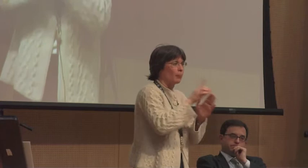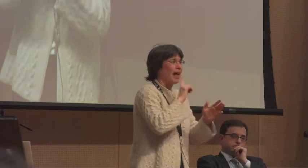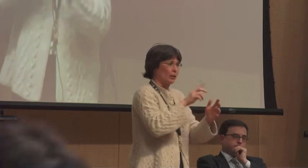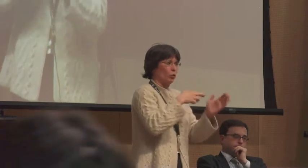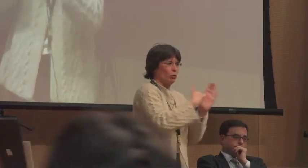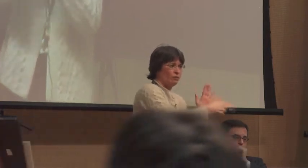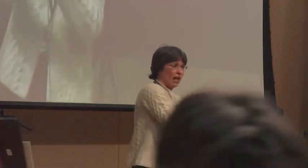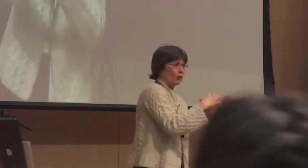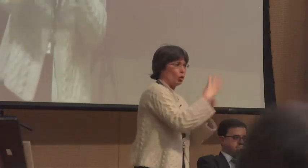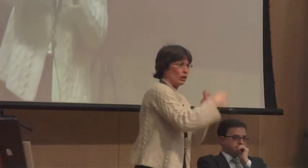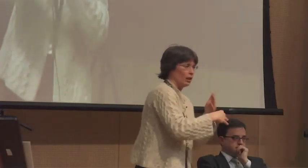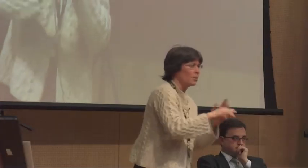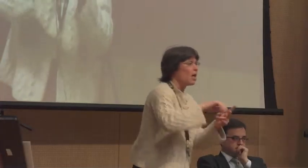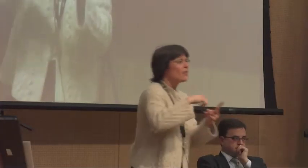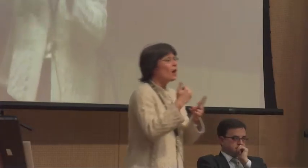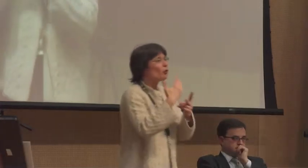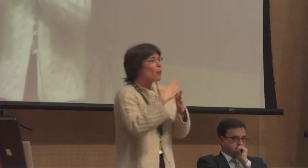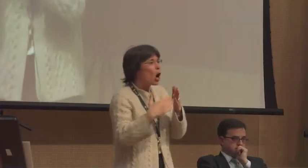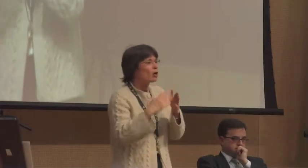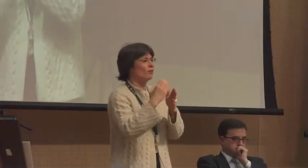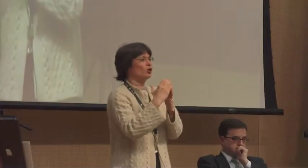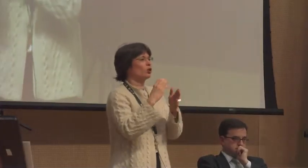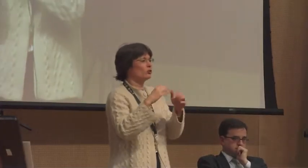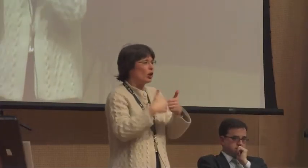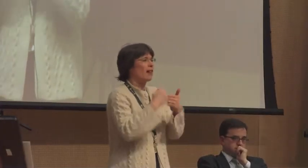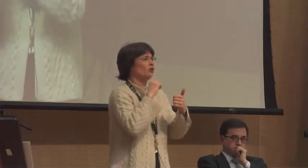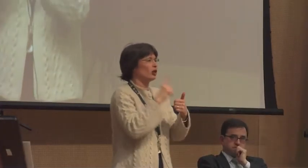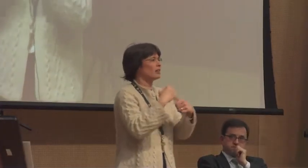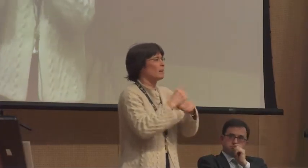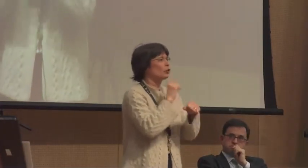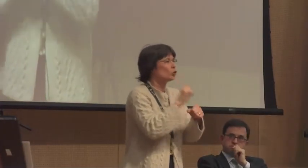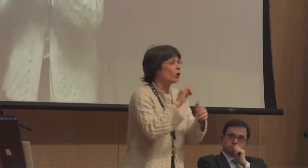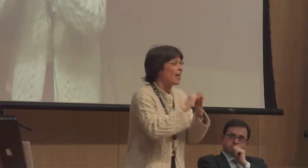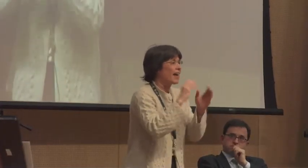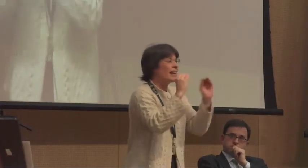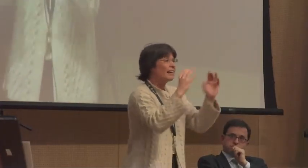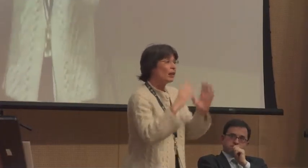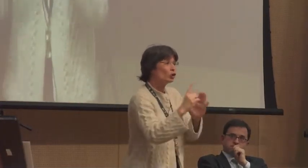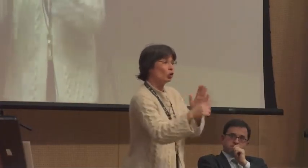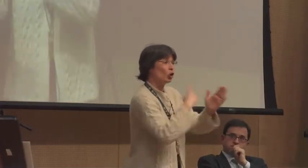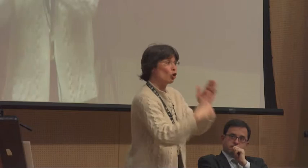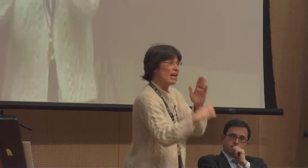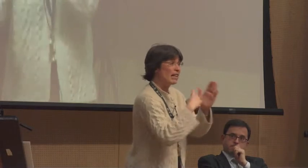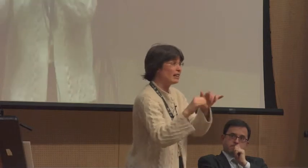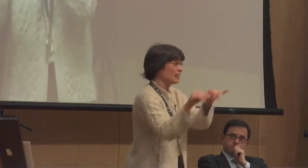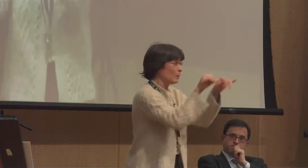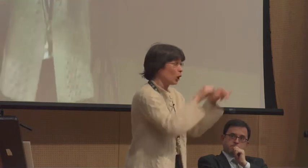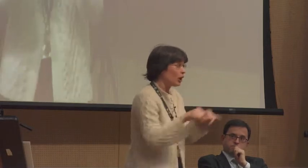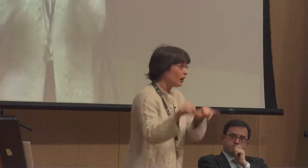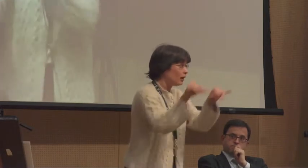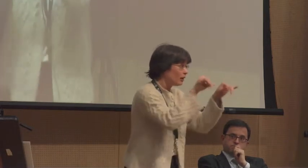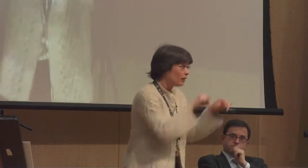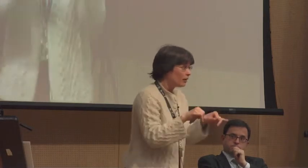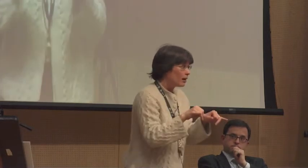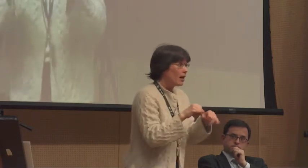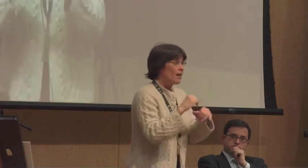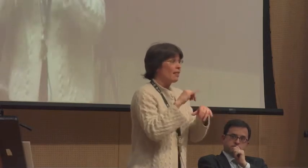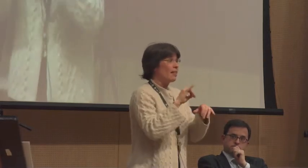developed actually reflect the curriculum. The other part of the challenge is to make sure that teachers are grading similarly,